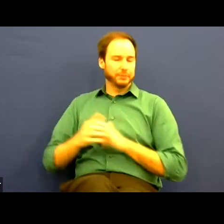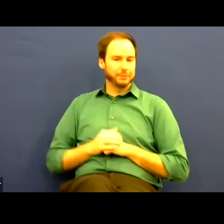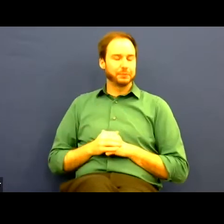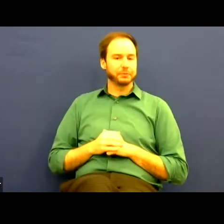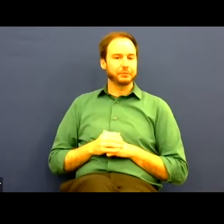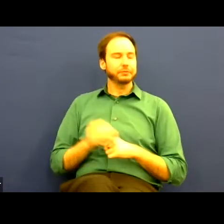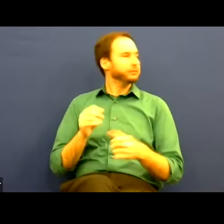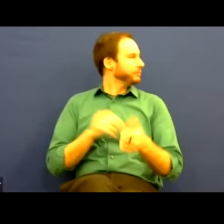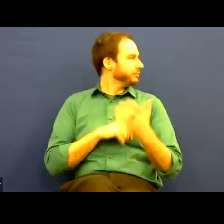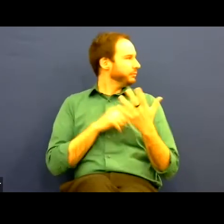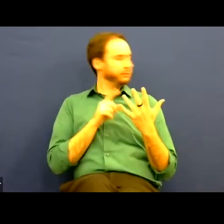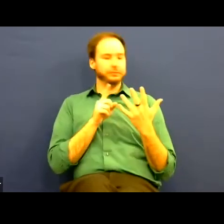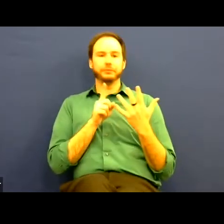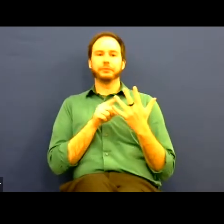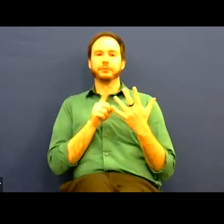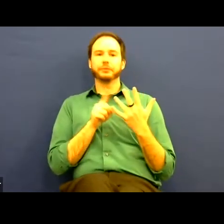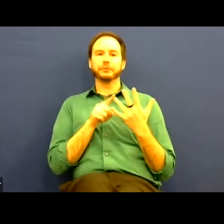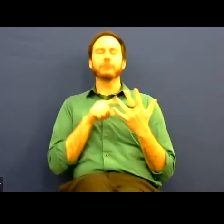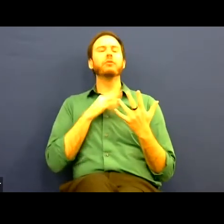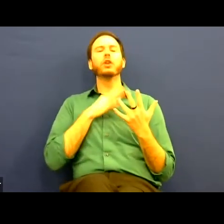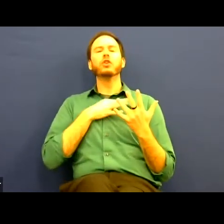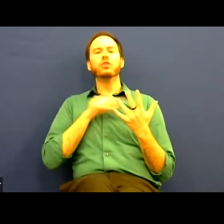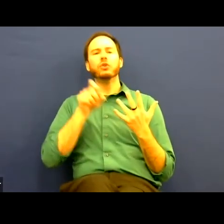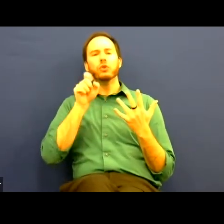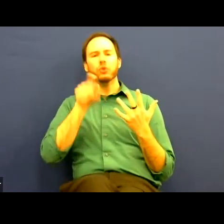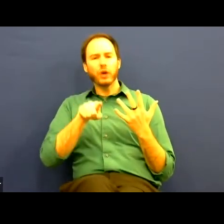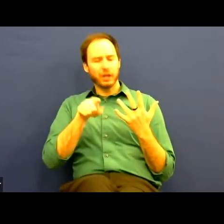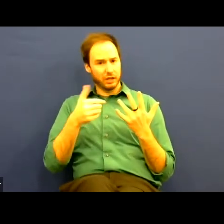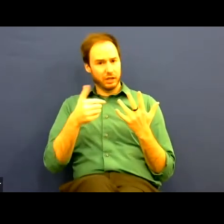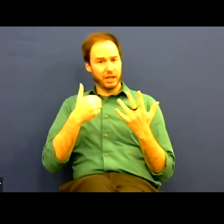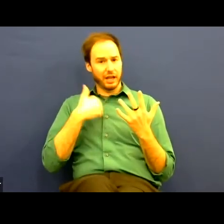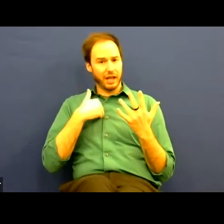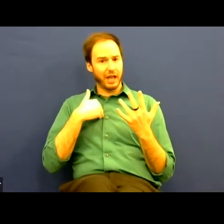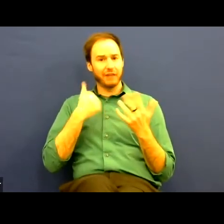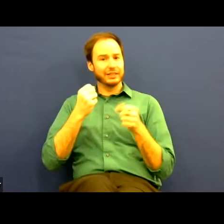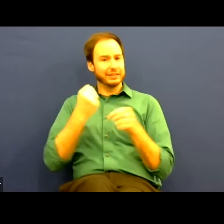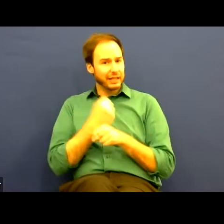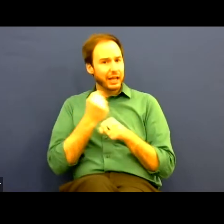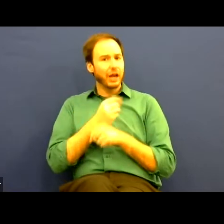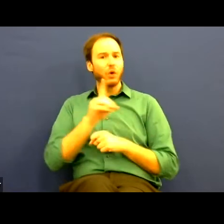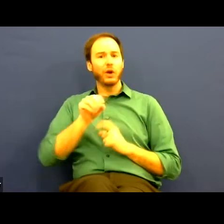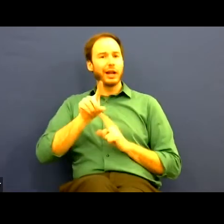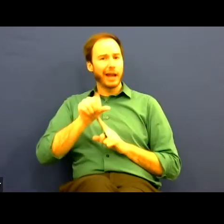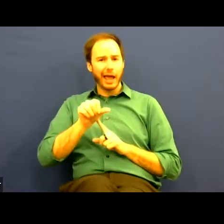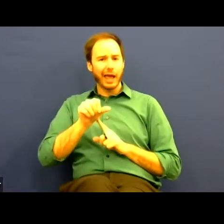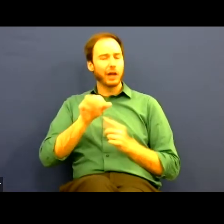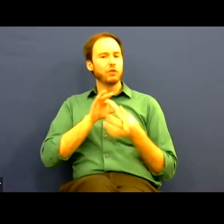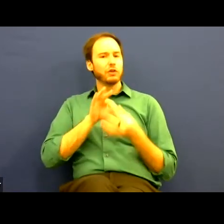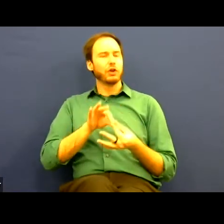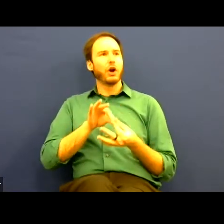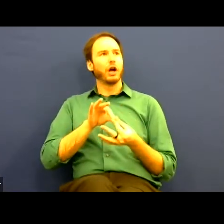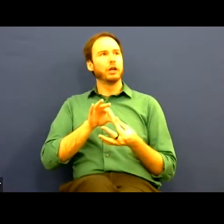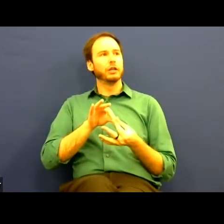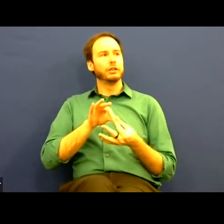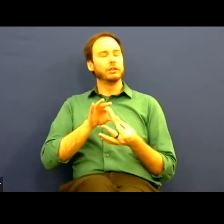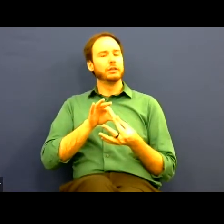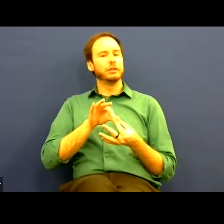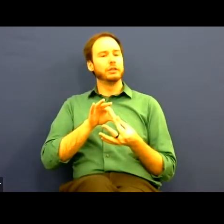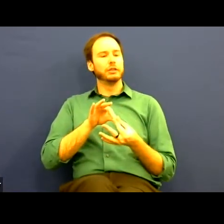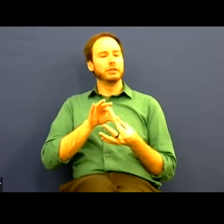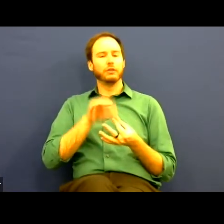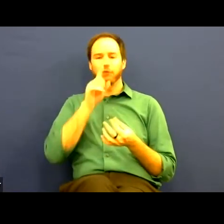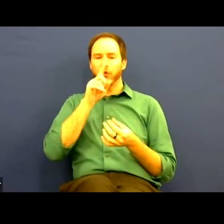Just out of curiosity, do you have any data or statistics on that issue at